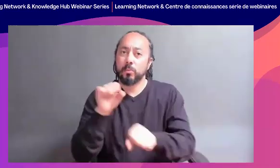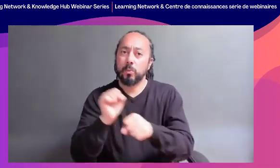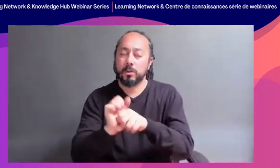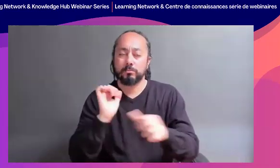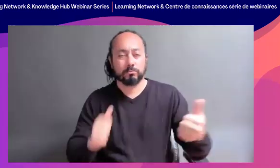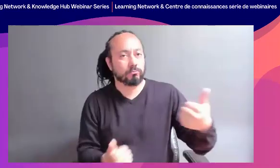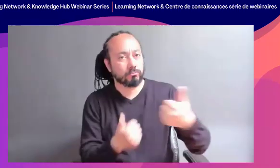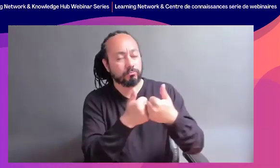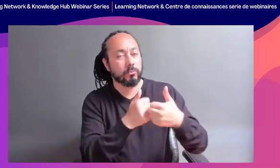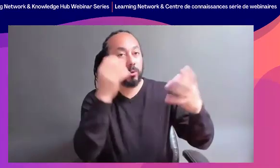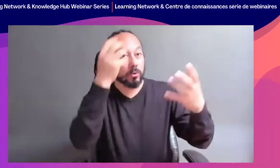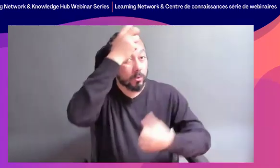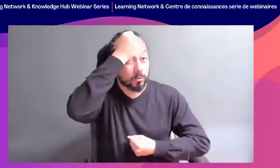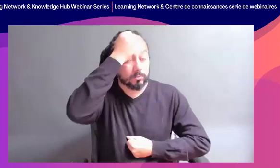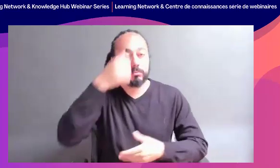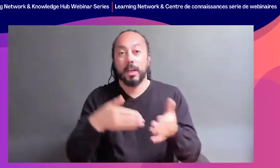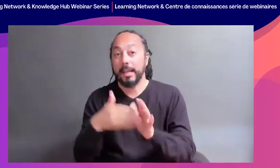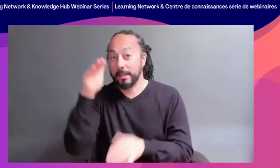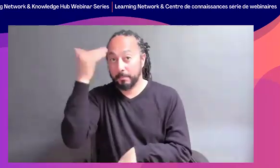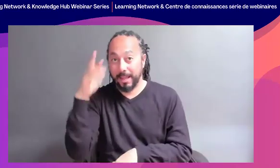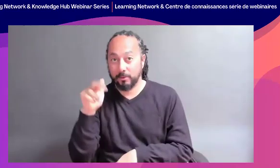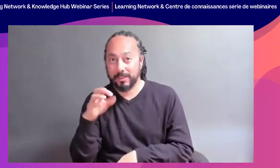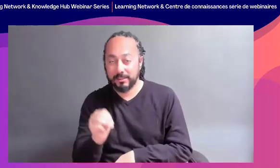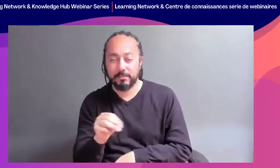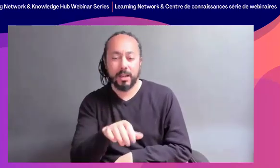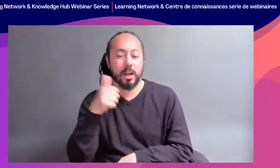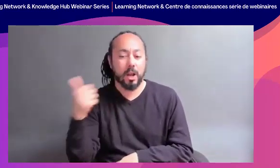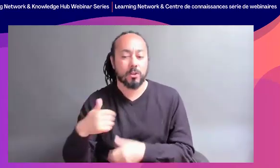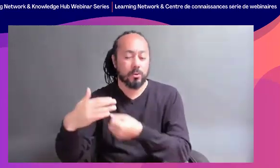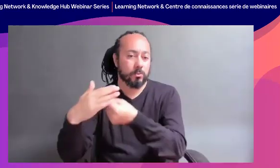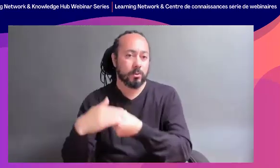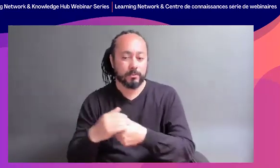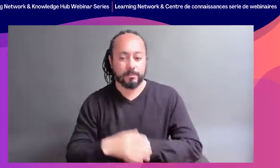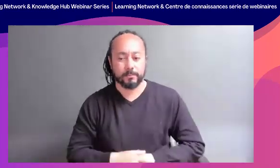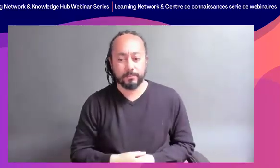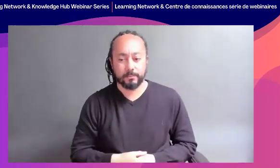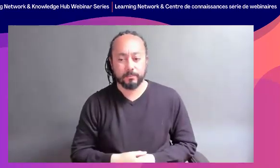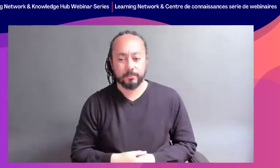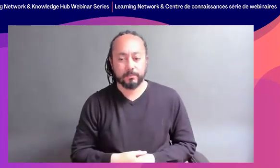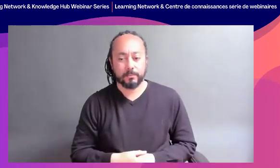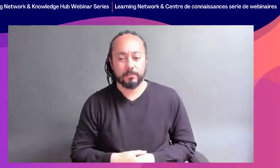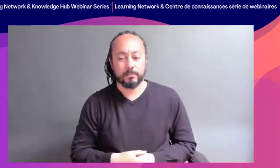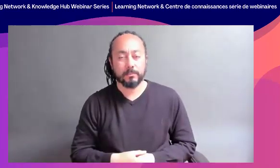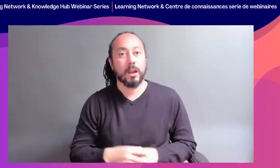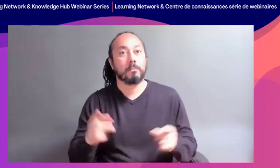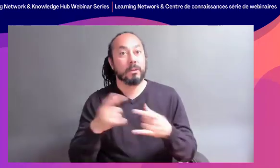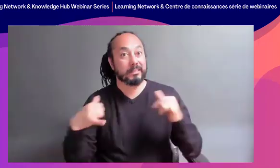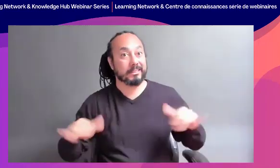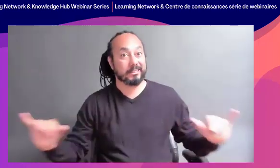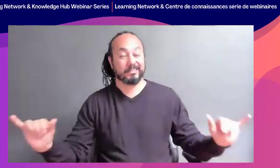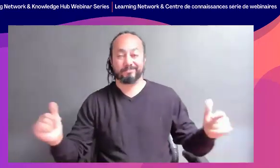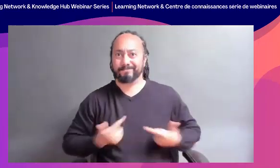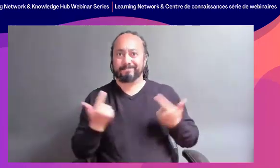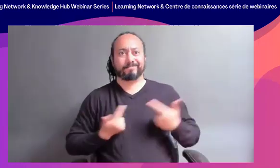anti-Black racism, and further forms of oppression, and that remain pervasive in Canada and that result